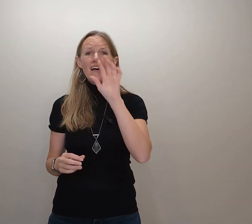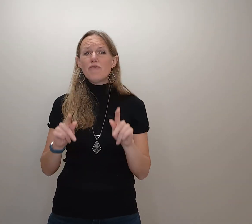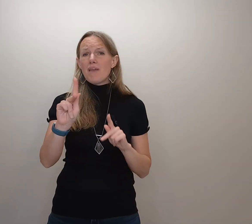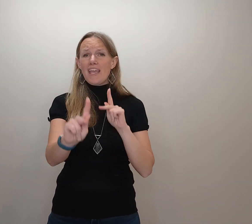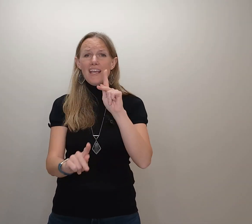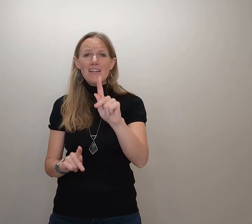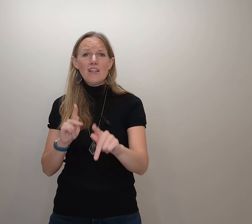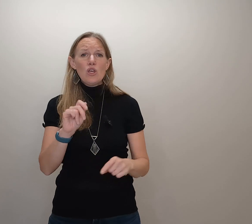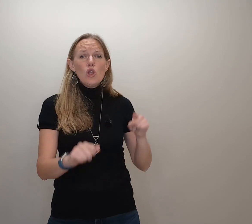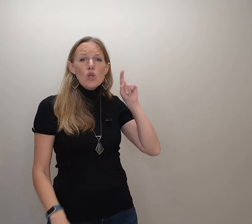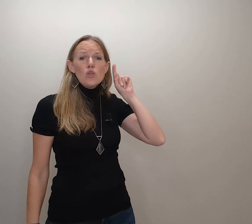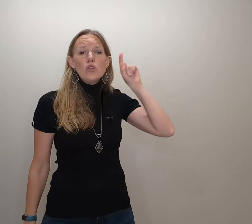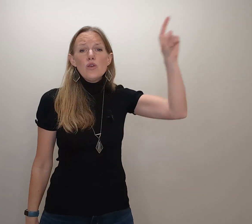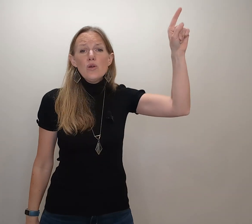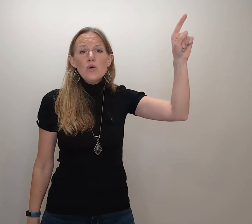of man? You